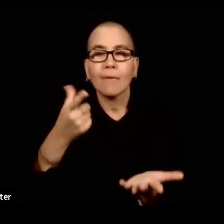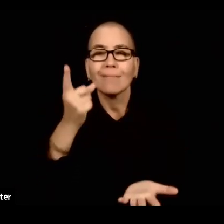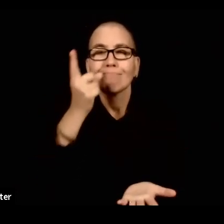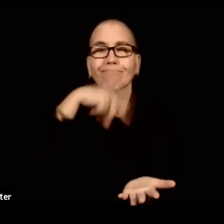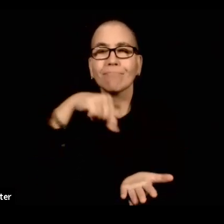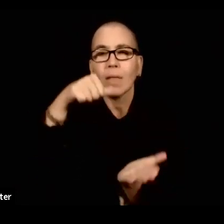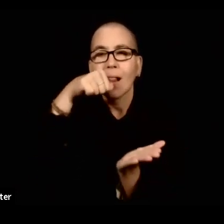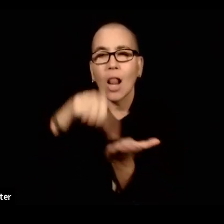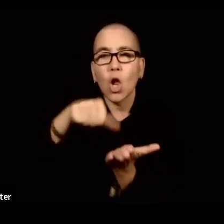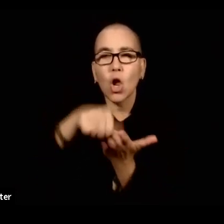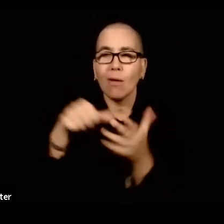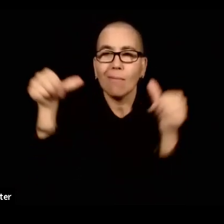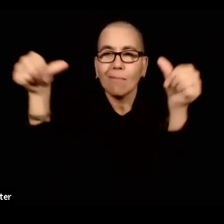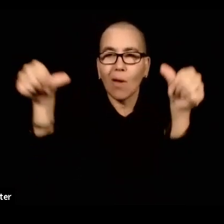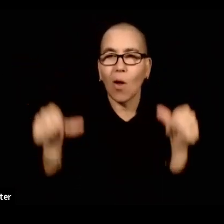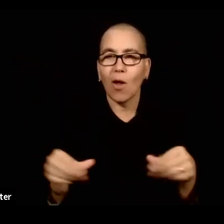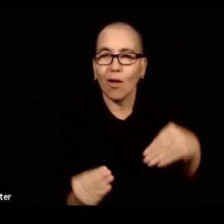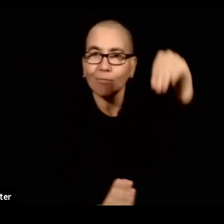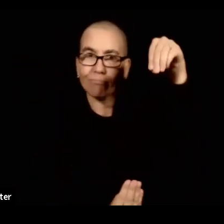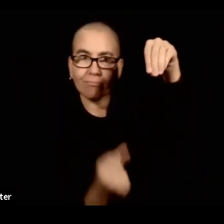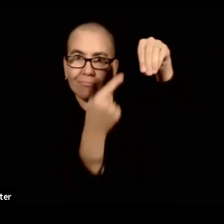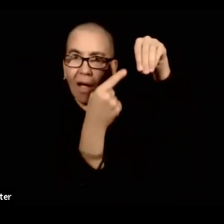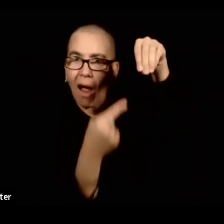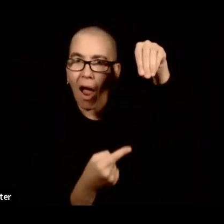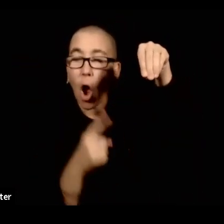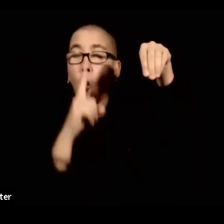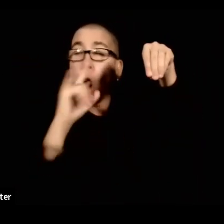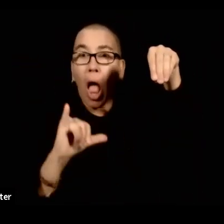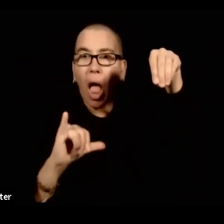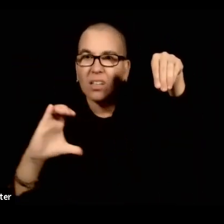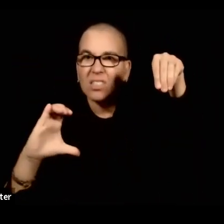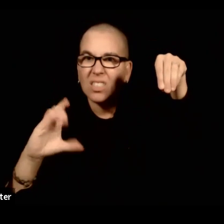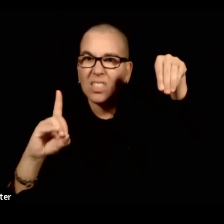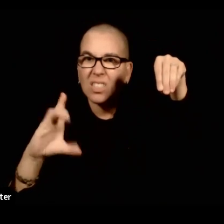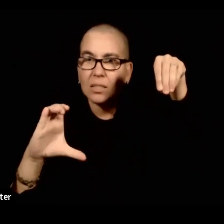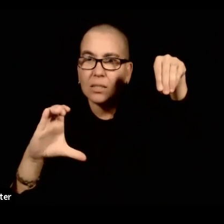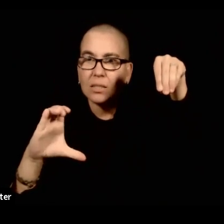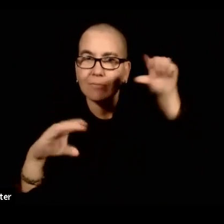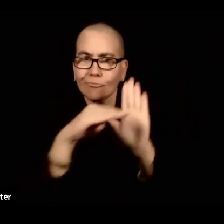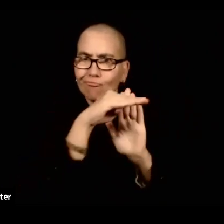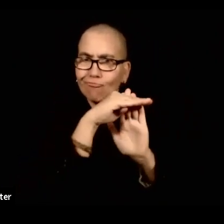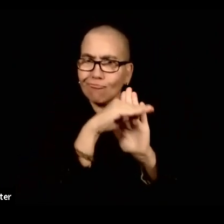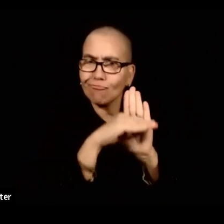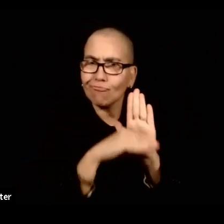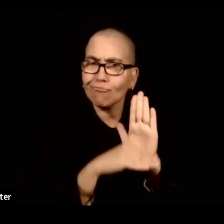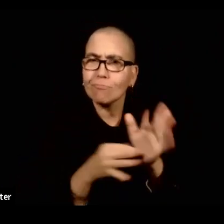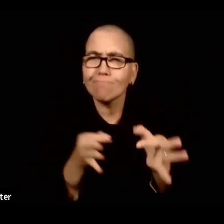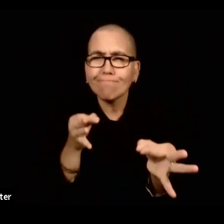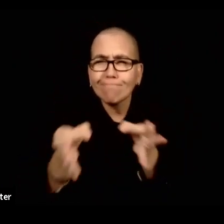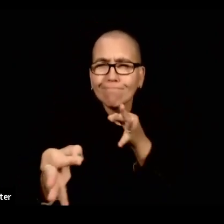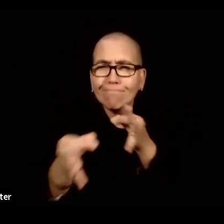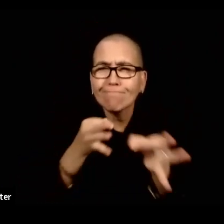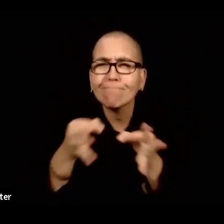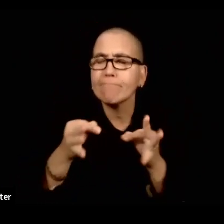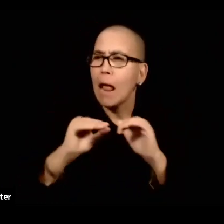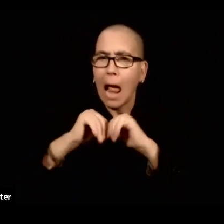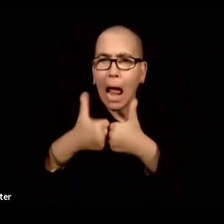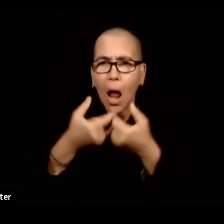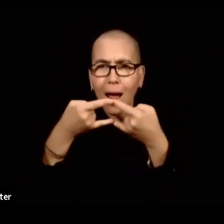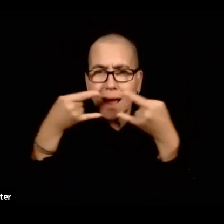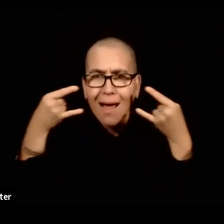the CDC containing disturbing guidance about the use of masks. This is not the first that we have heard about fake information